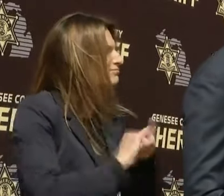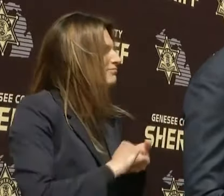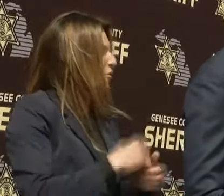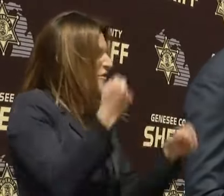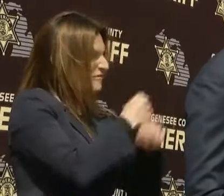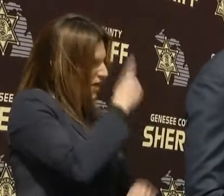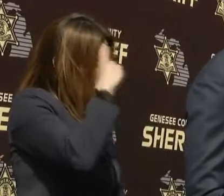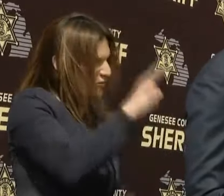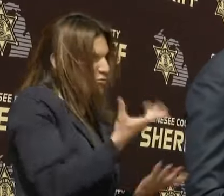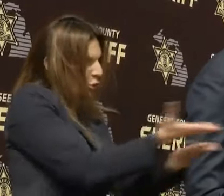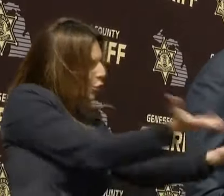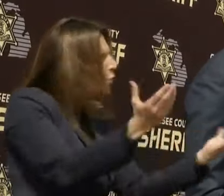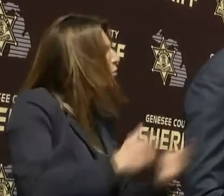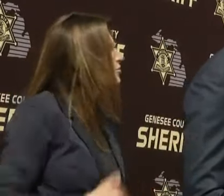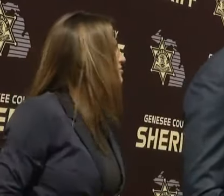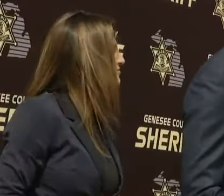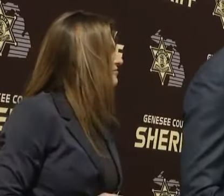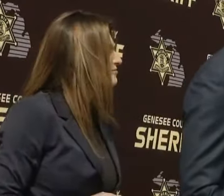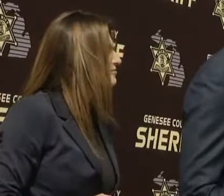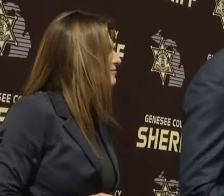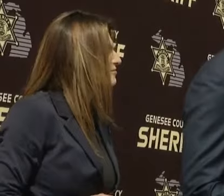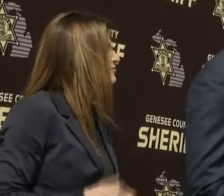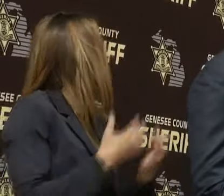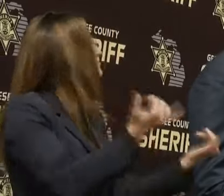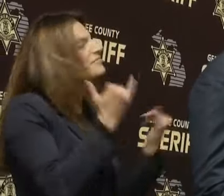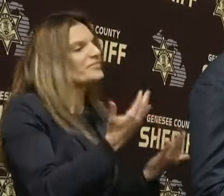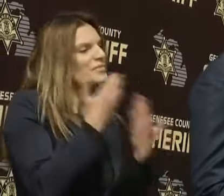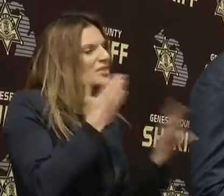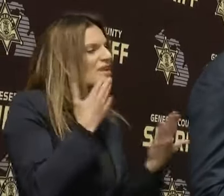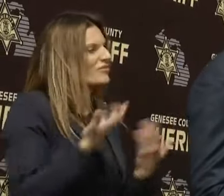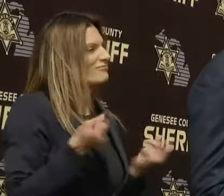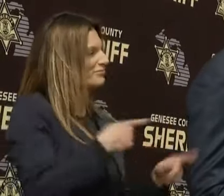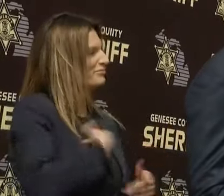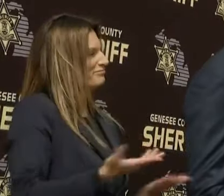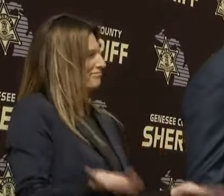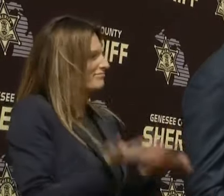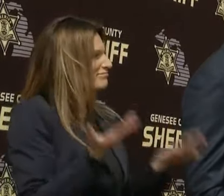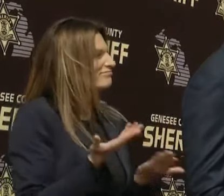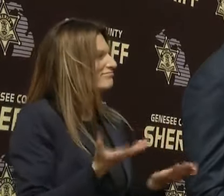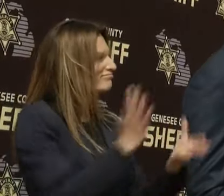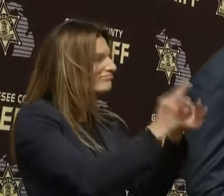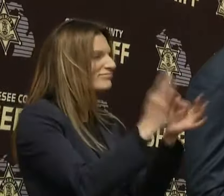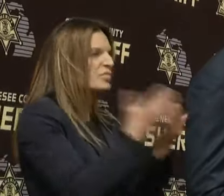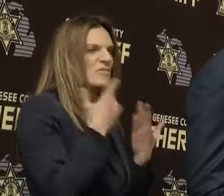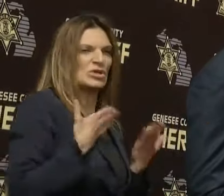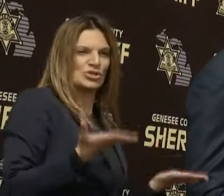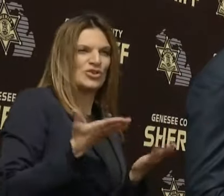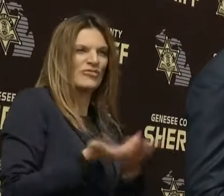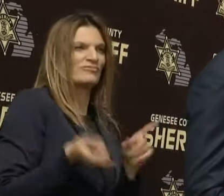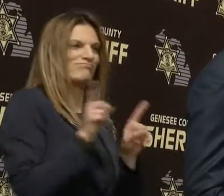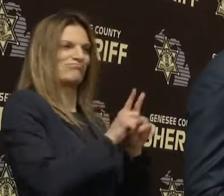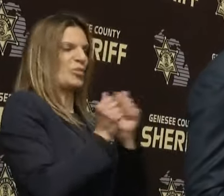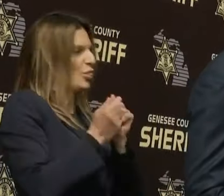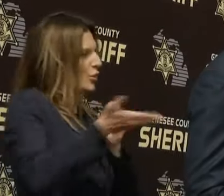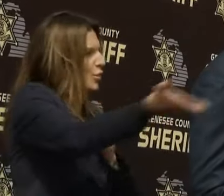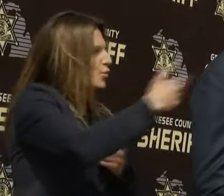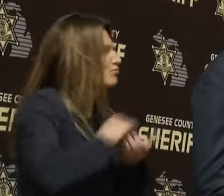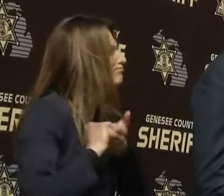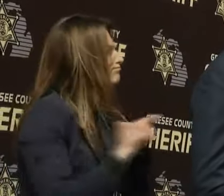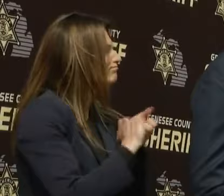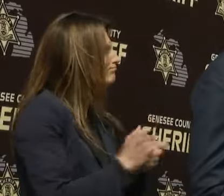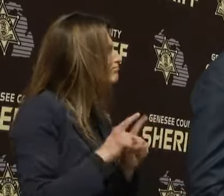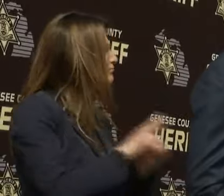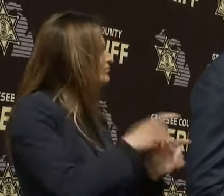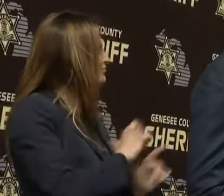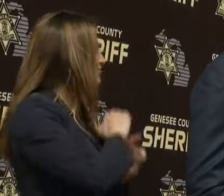and fighting for you. So with that, I thank you for allowing me to be here and to serve alongside you. And I want to hand it